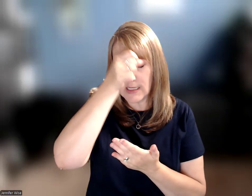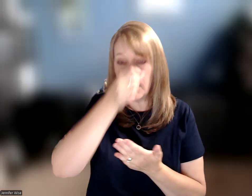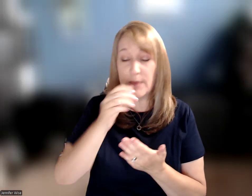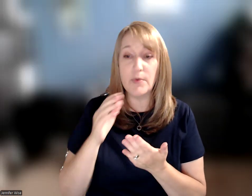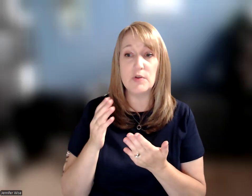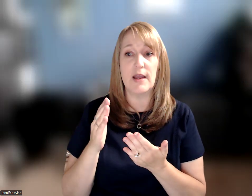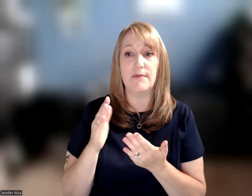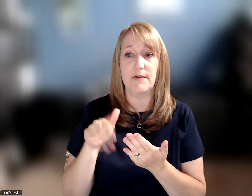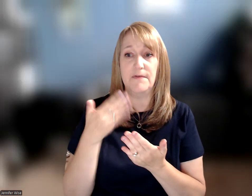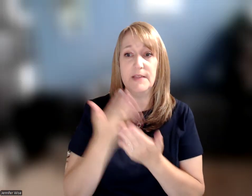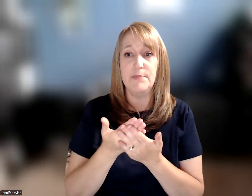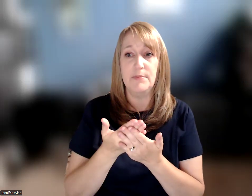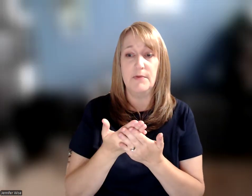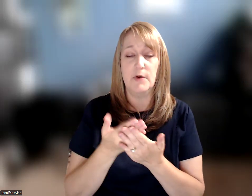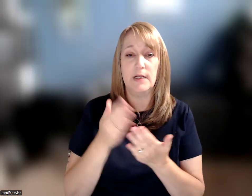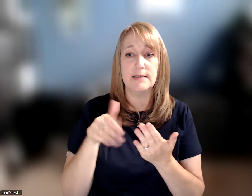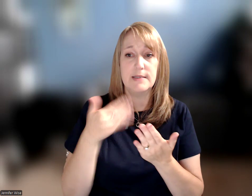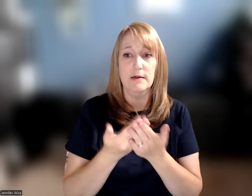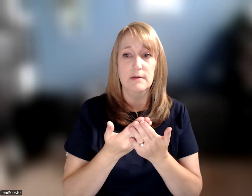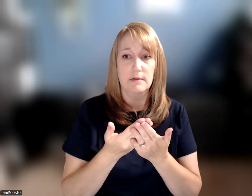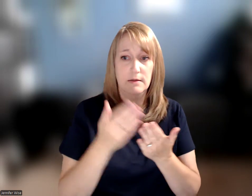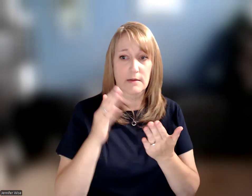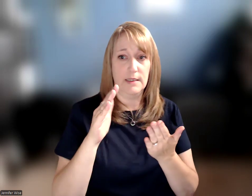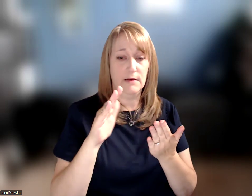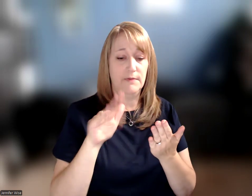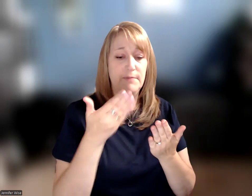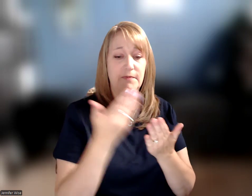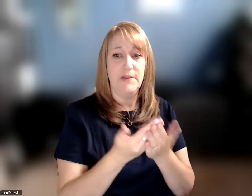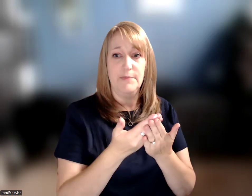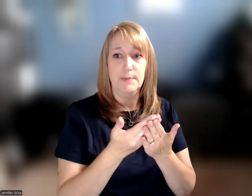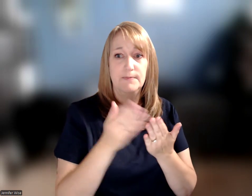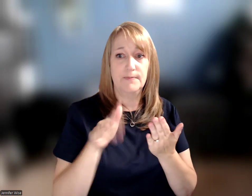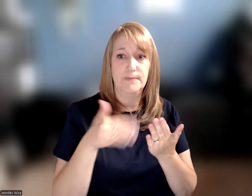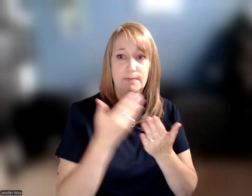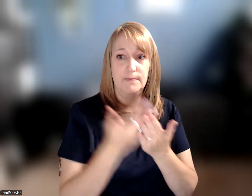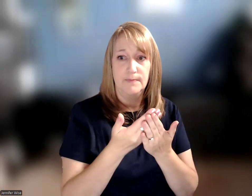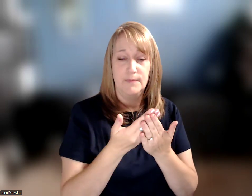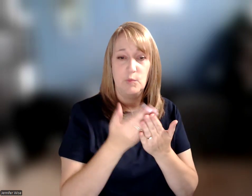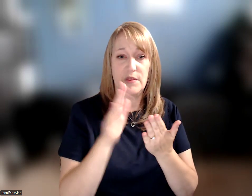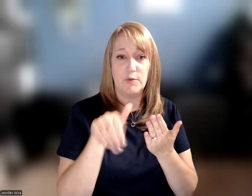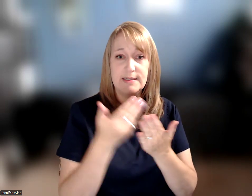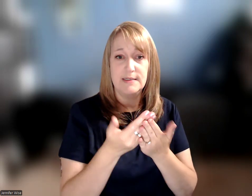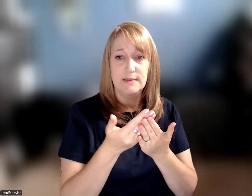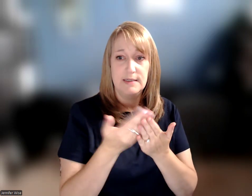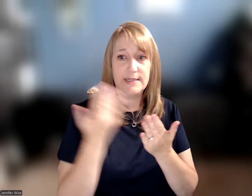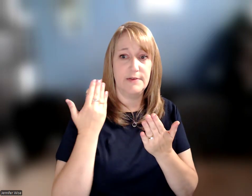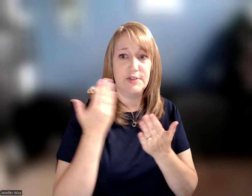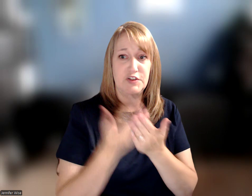seen people do kind of a flip before it gets there, a little flip, flip with the wrist instead of just